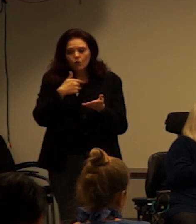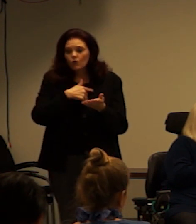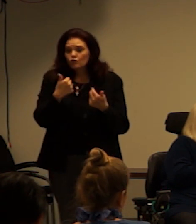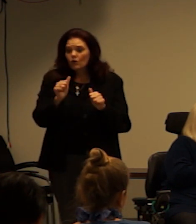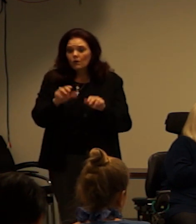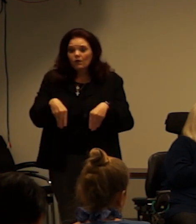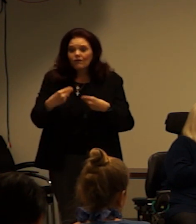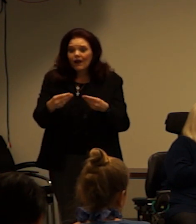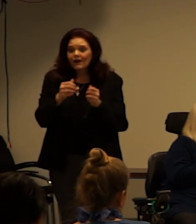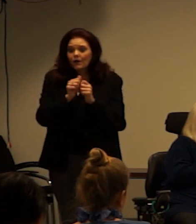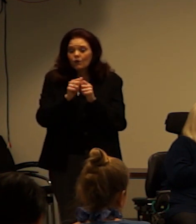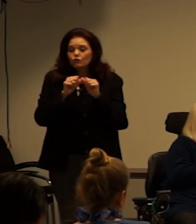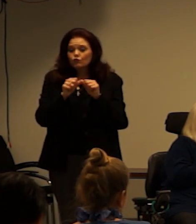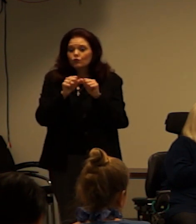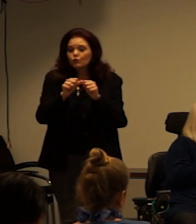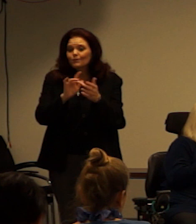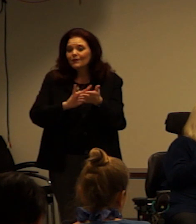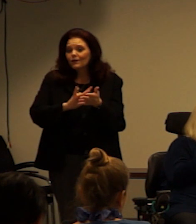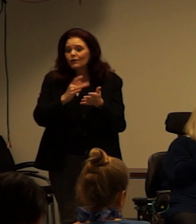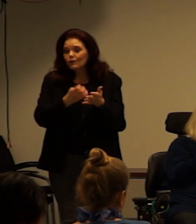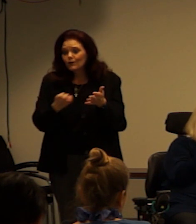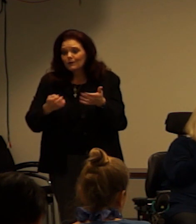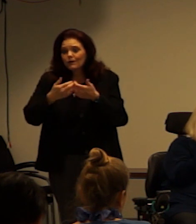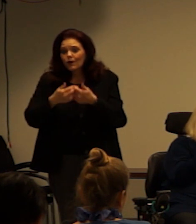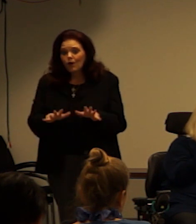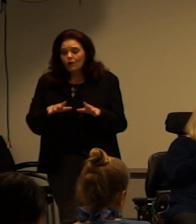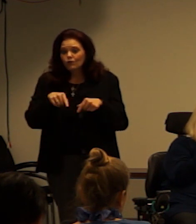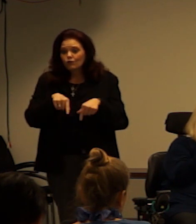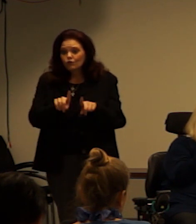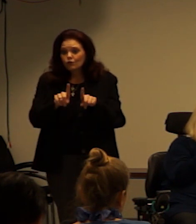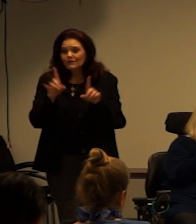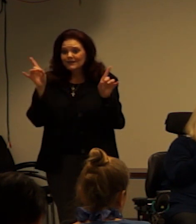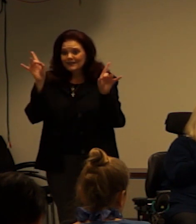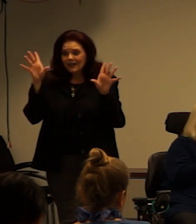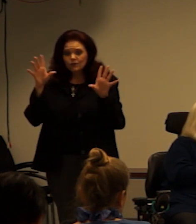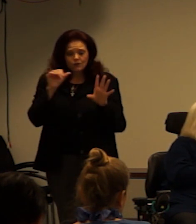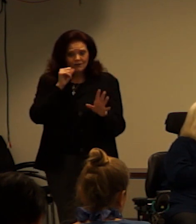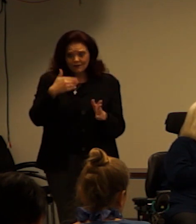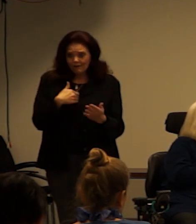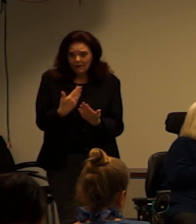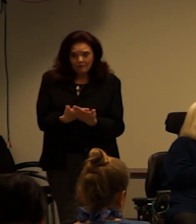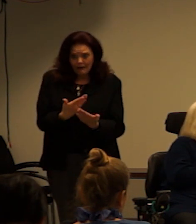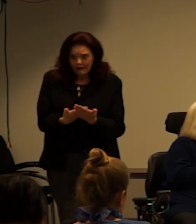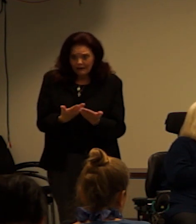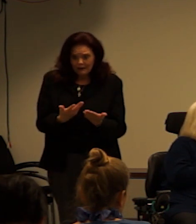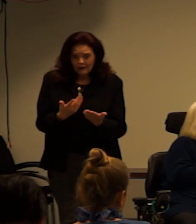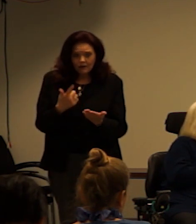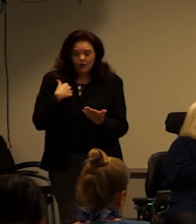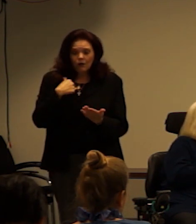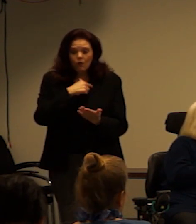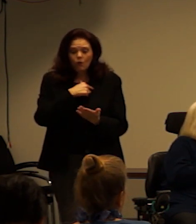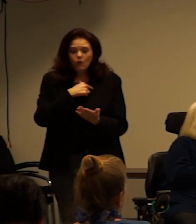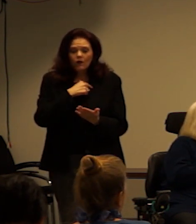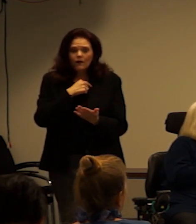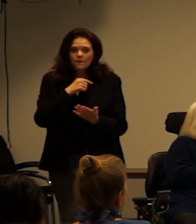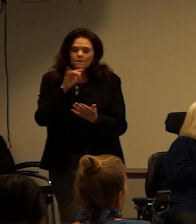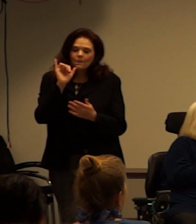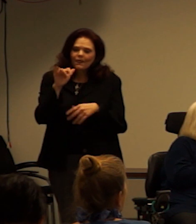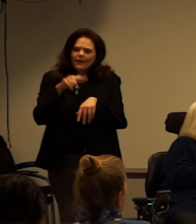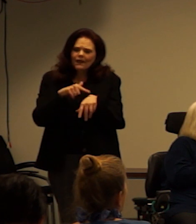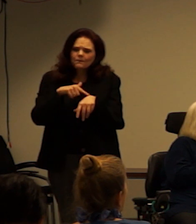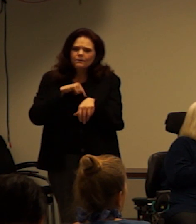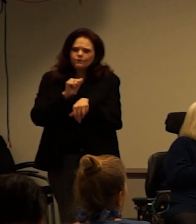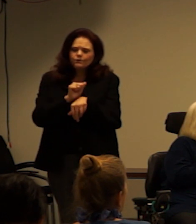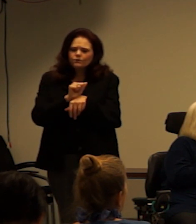provide them with durable medical equipment that had been lost in the storm. And we didn't have the money for that. We cleaned out, I can tell you that at the time I